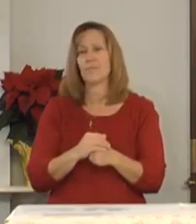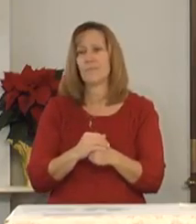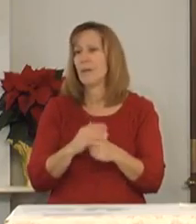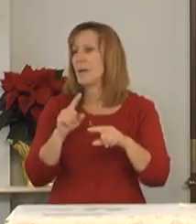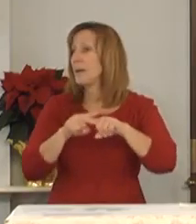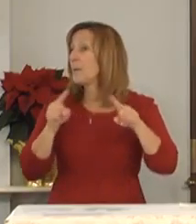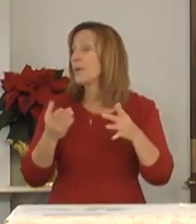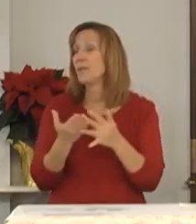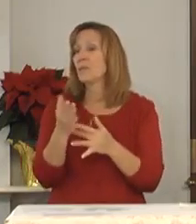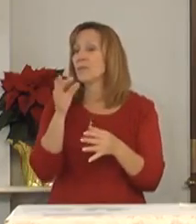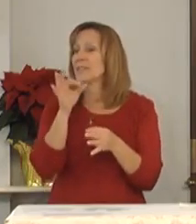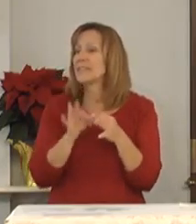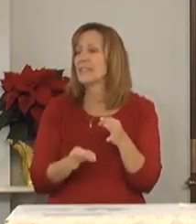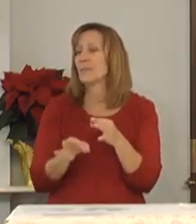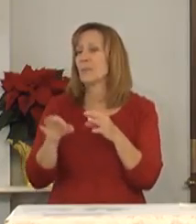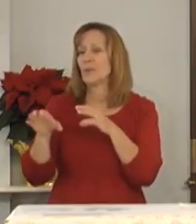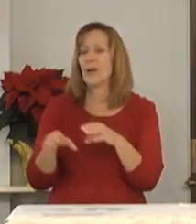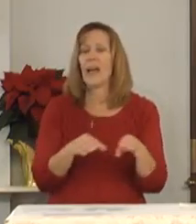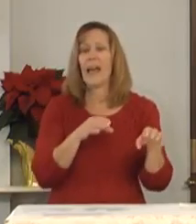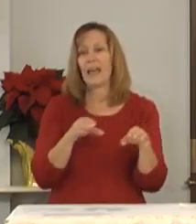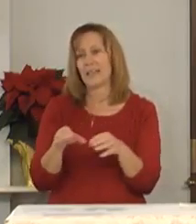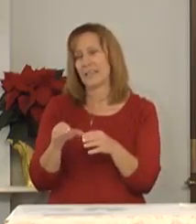but through simple acts